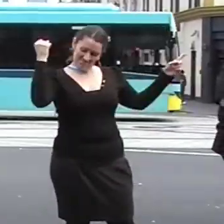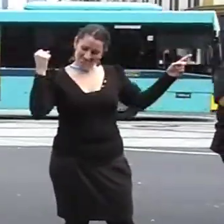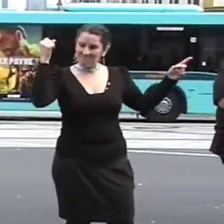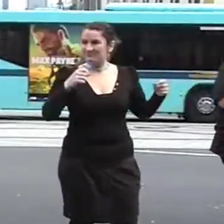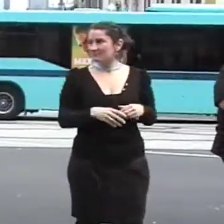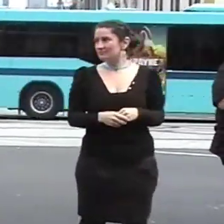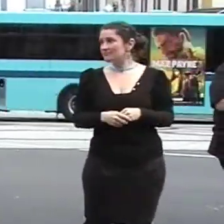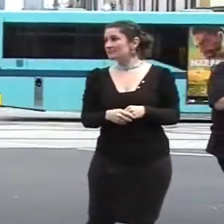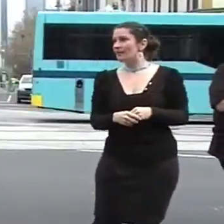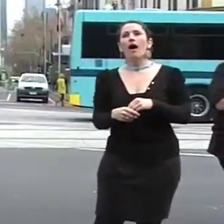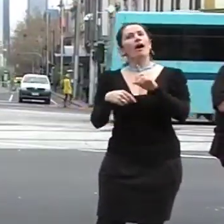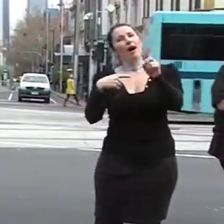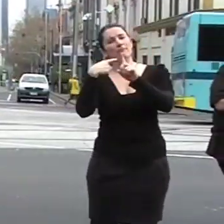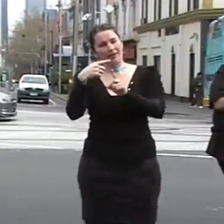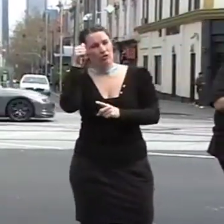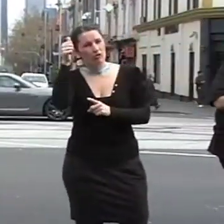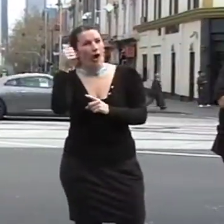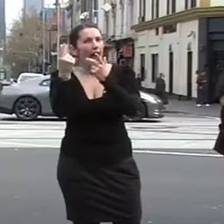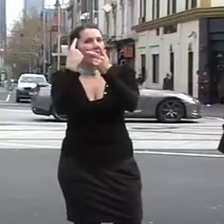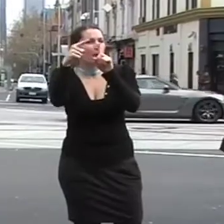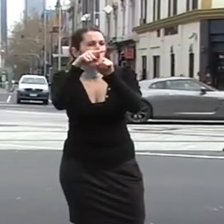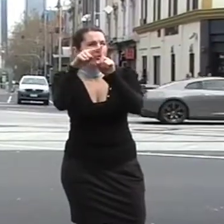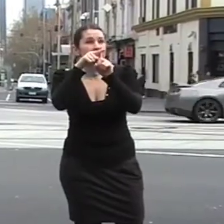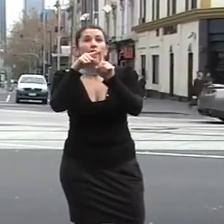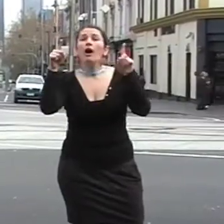Not to mention, of course, the ability to talk in loud bars, but